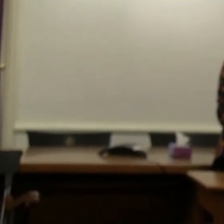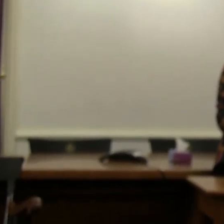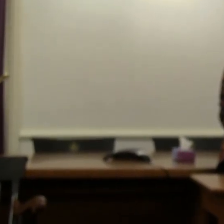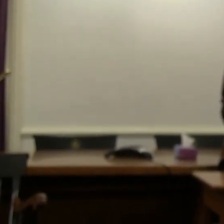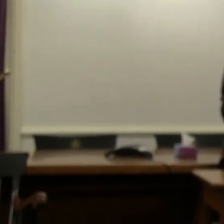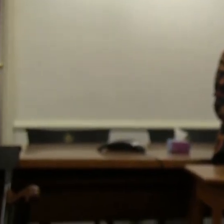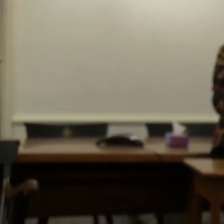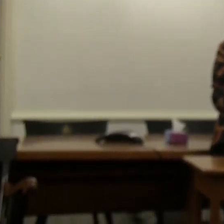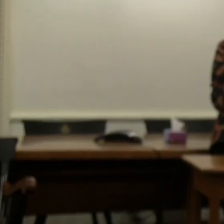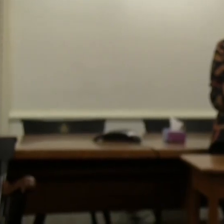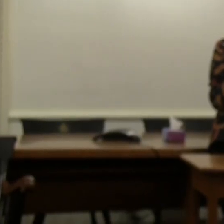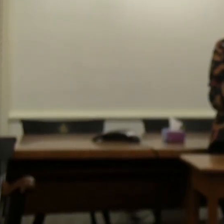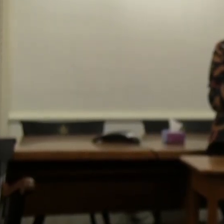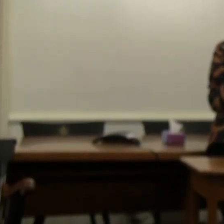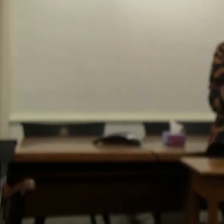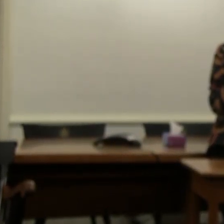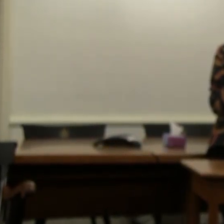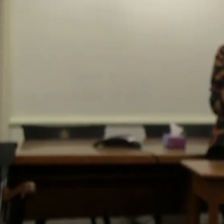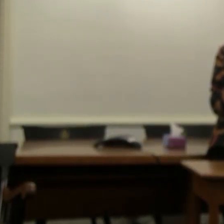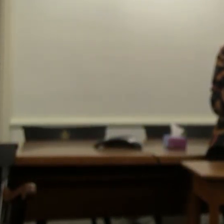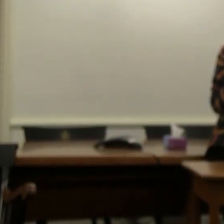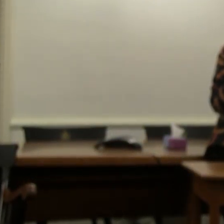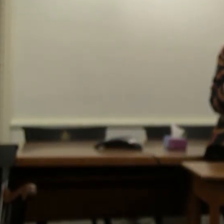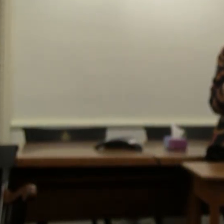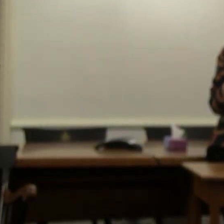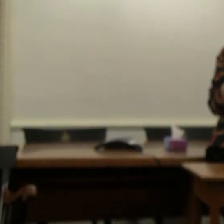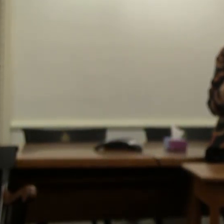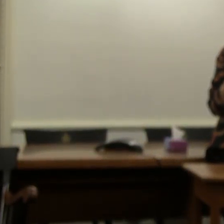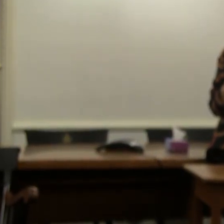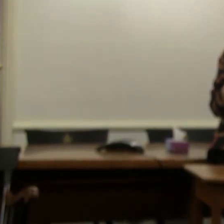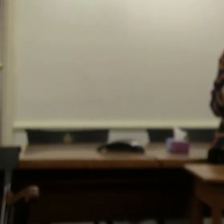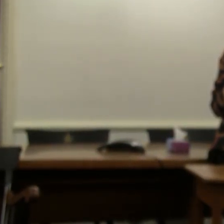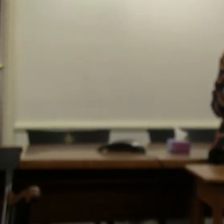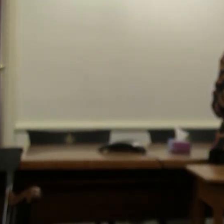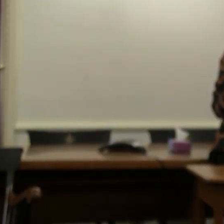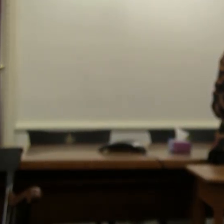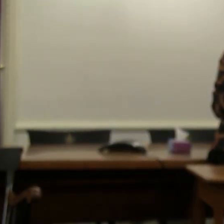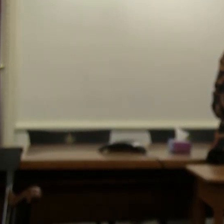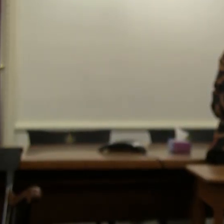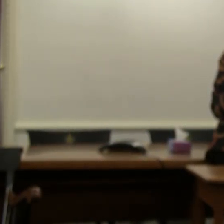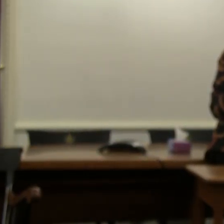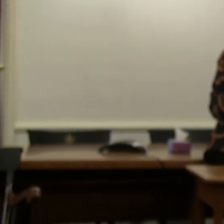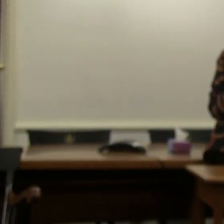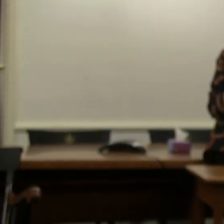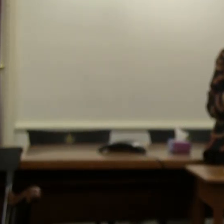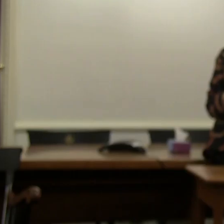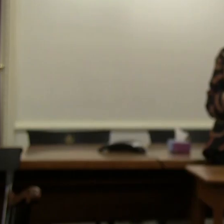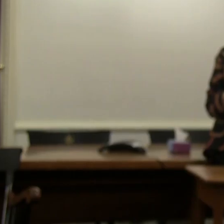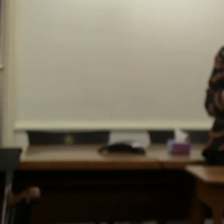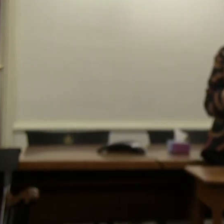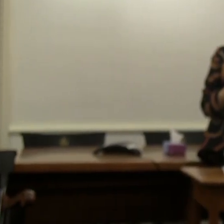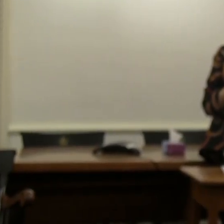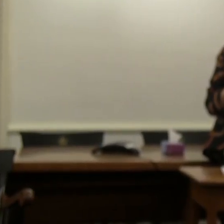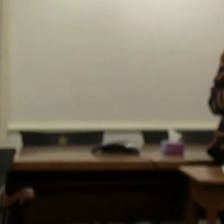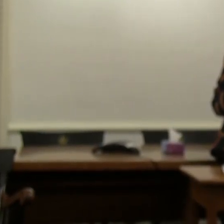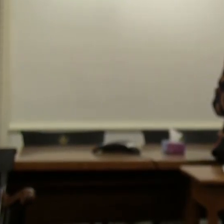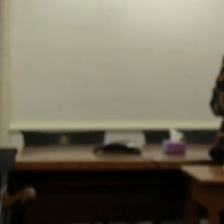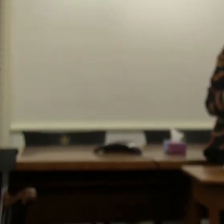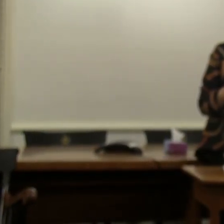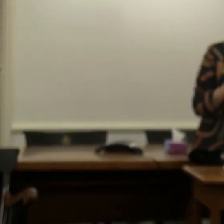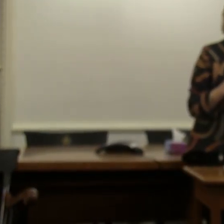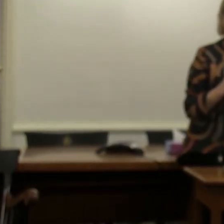this room, the Vermont Leadership Series class of 2018 will be presenting their projects and will be graduating, so we hope that you